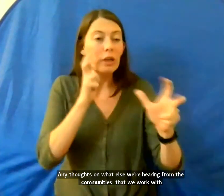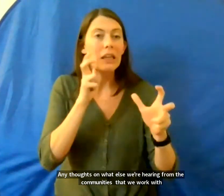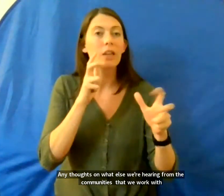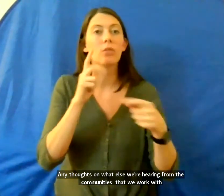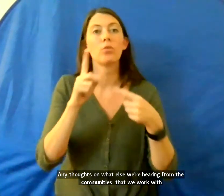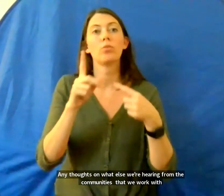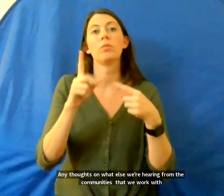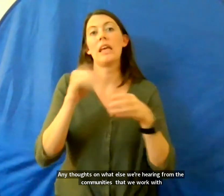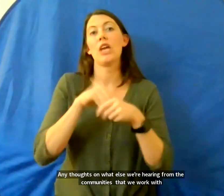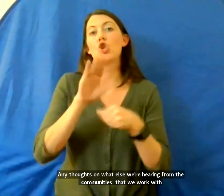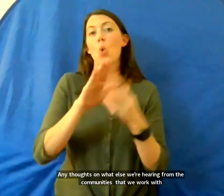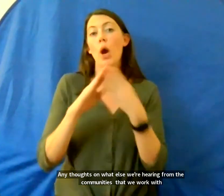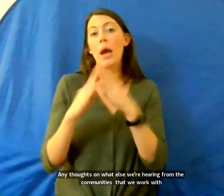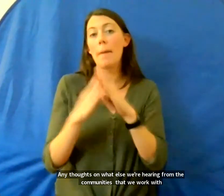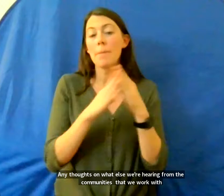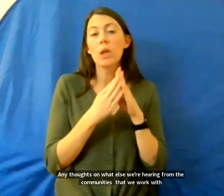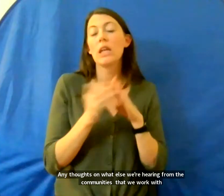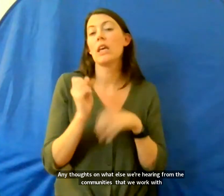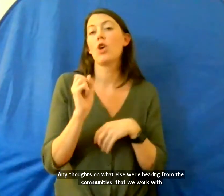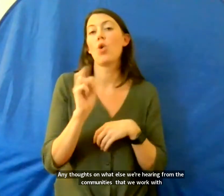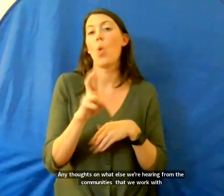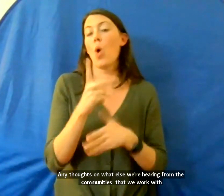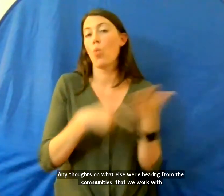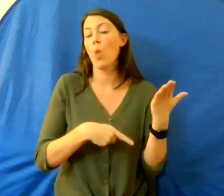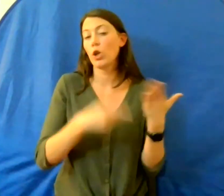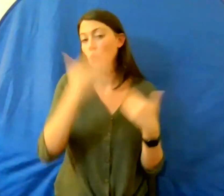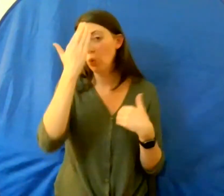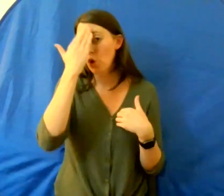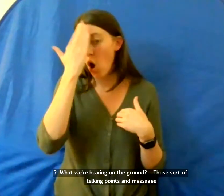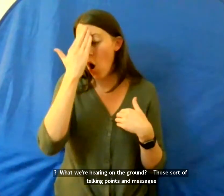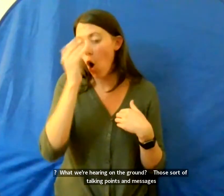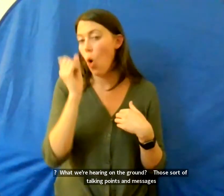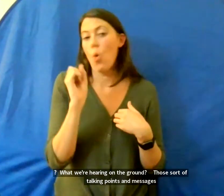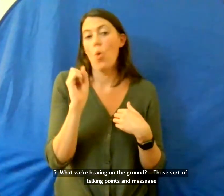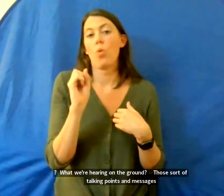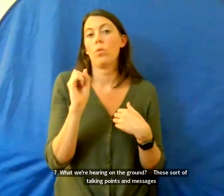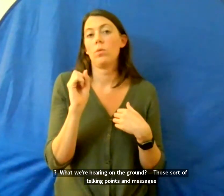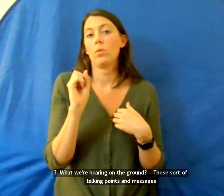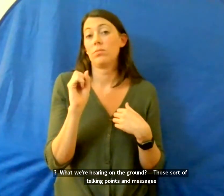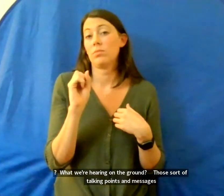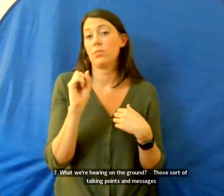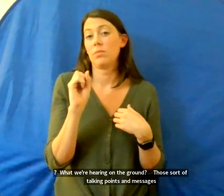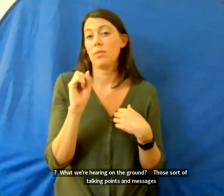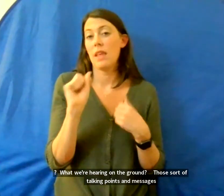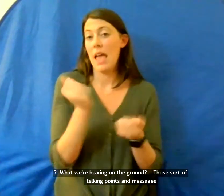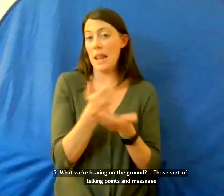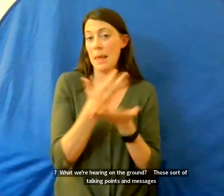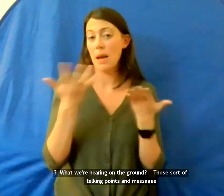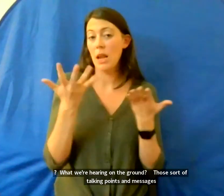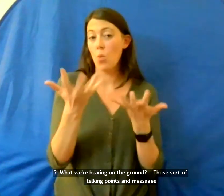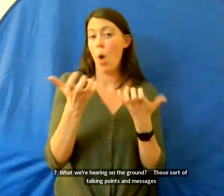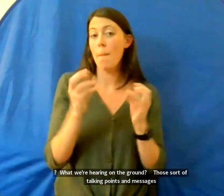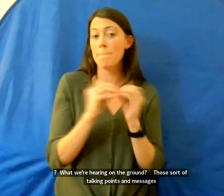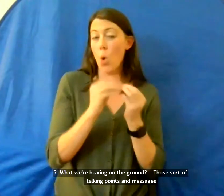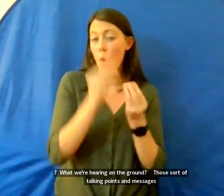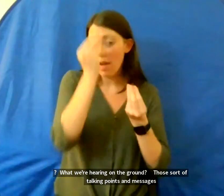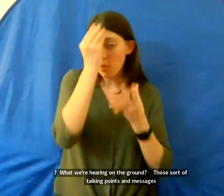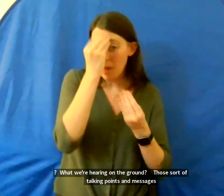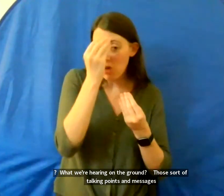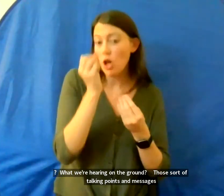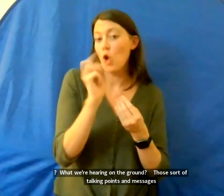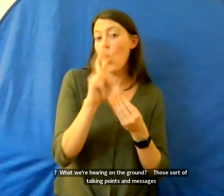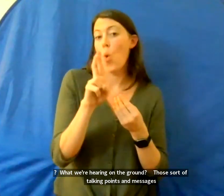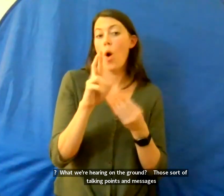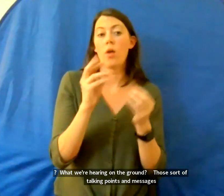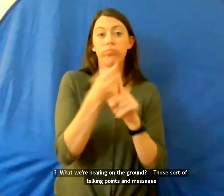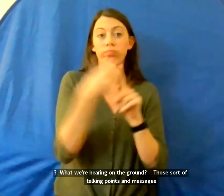those sort of talking points and messages that we need to continue sort of, again, elaborating on, or continue